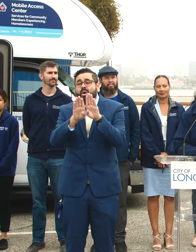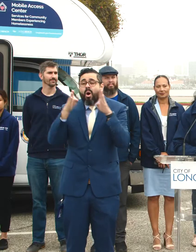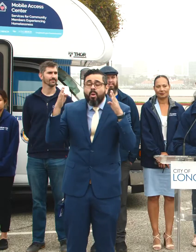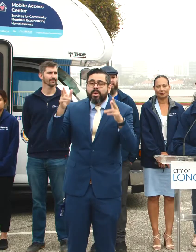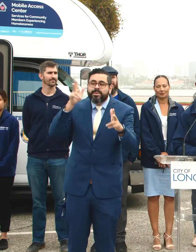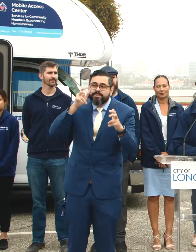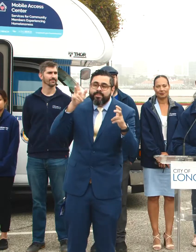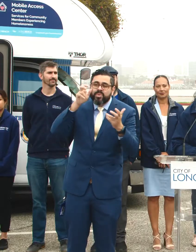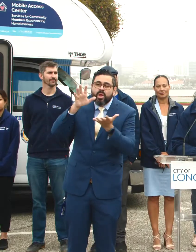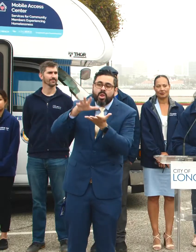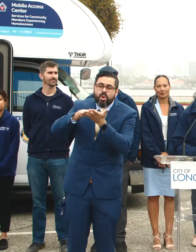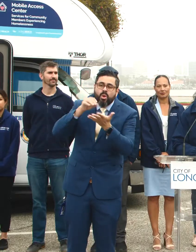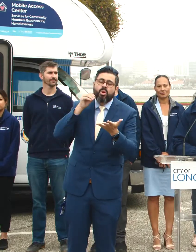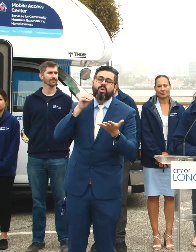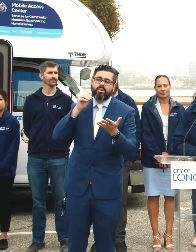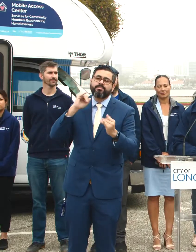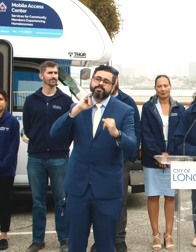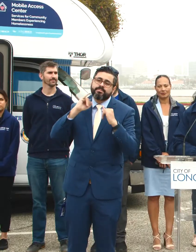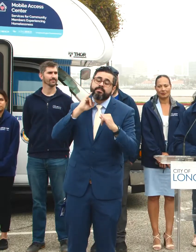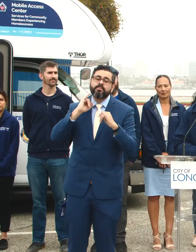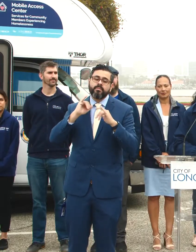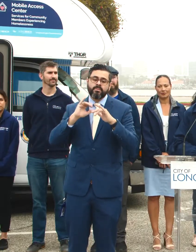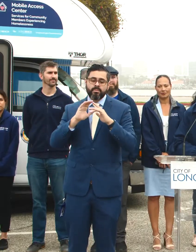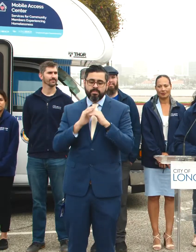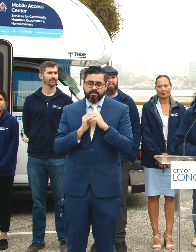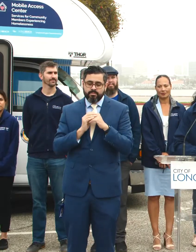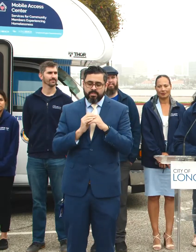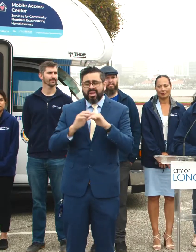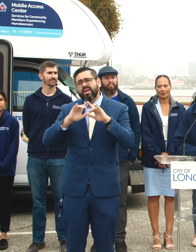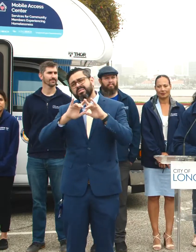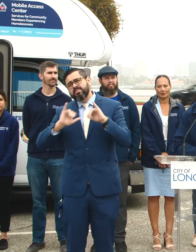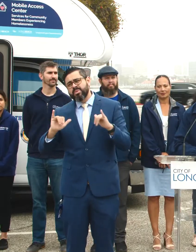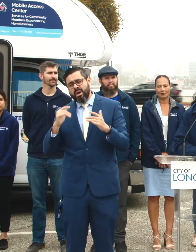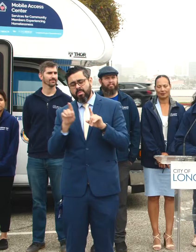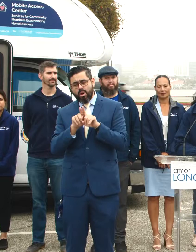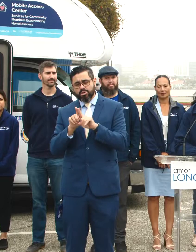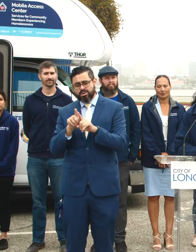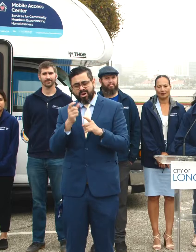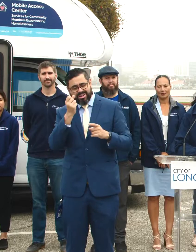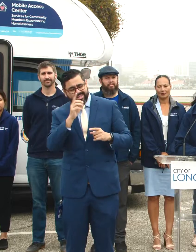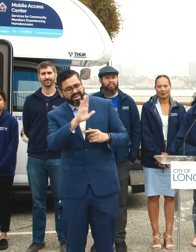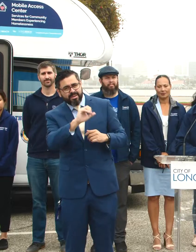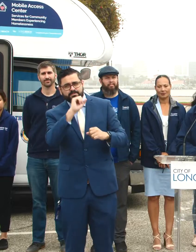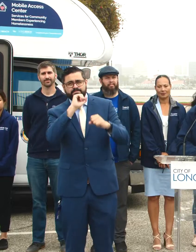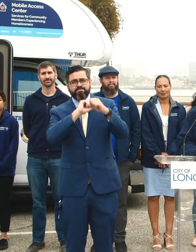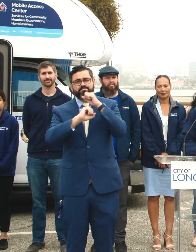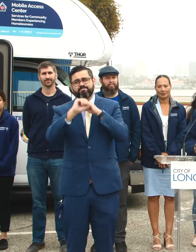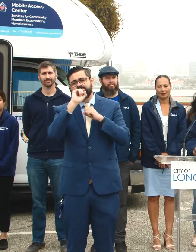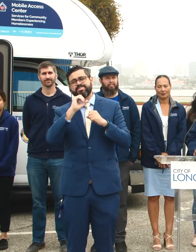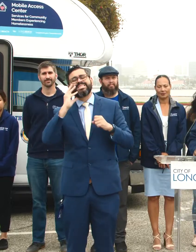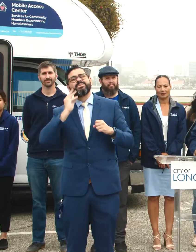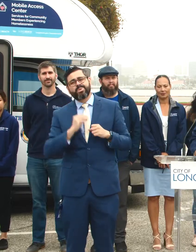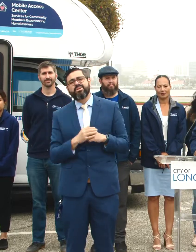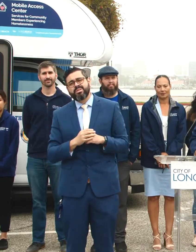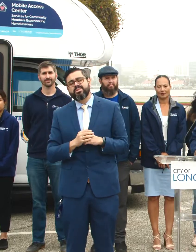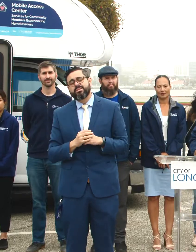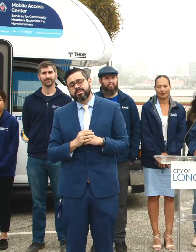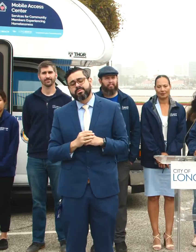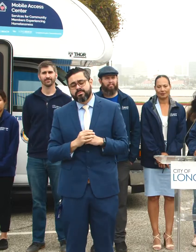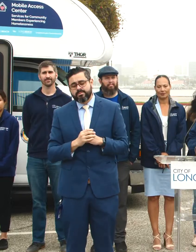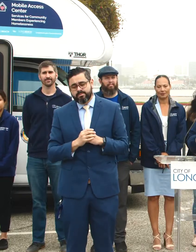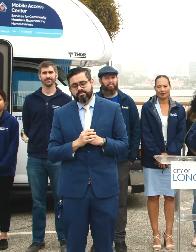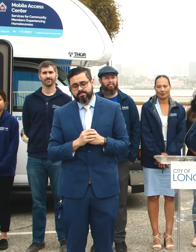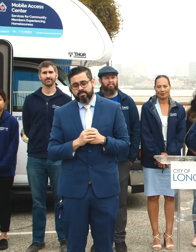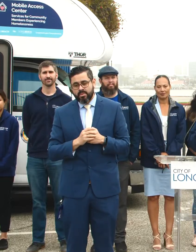experiencing homelessness, including have a better understanding of the challenges that they face. The count wouldn't be